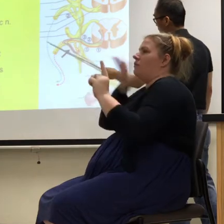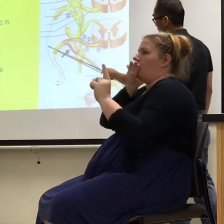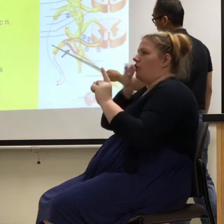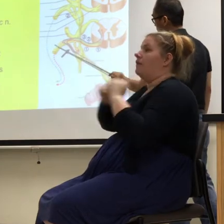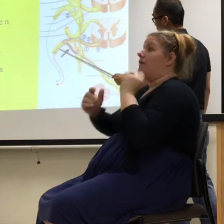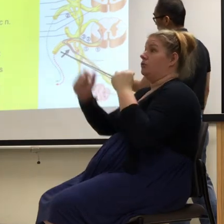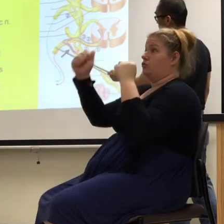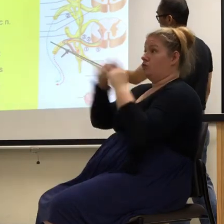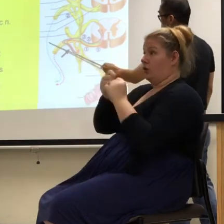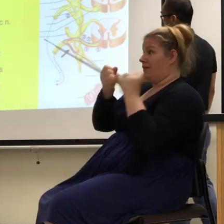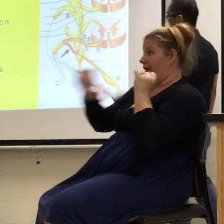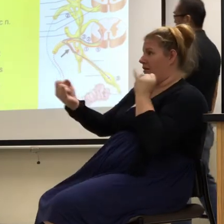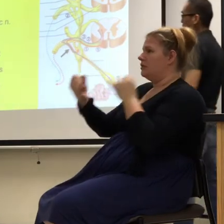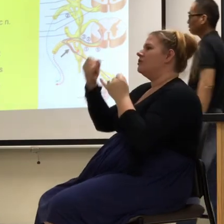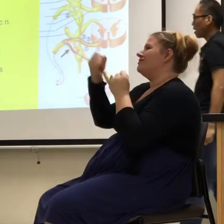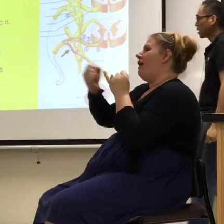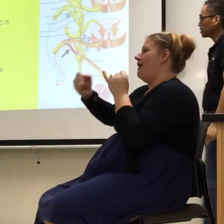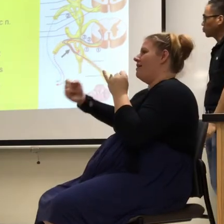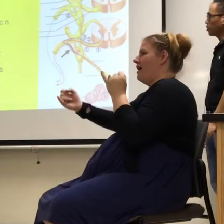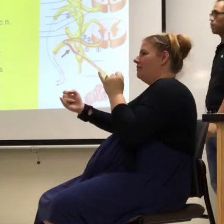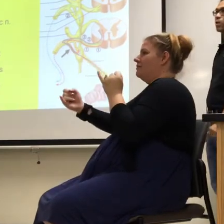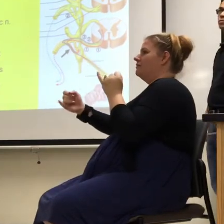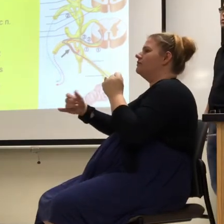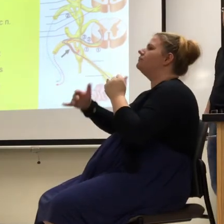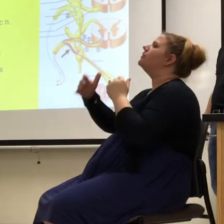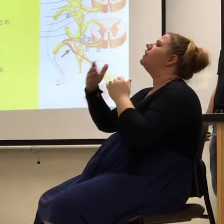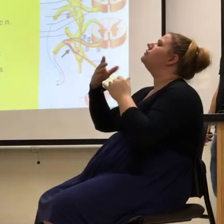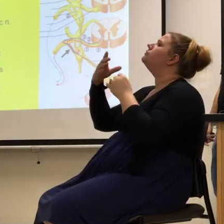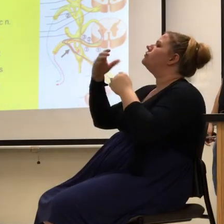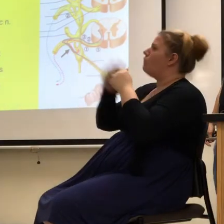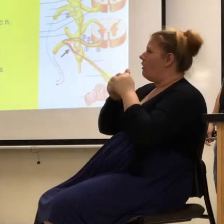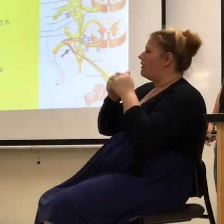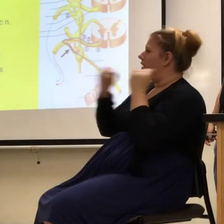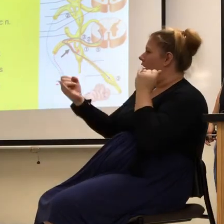dotted lines. Are the solid lines pre or post?